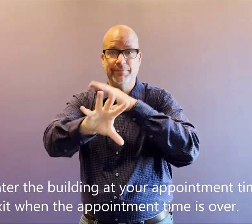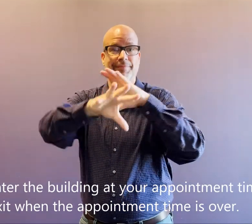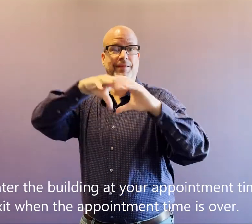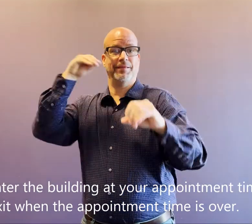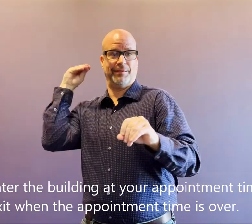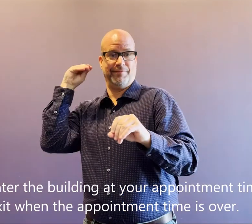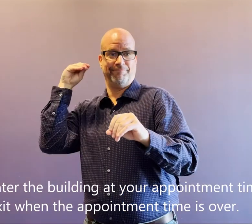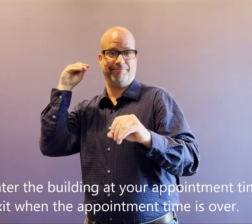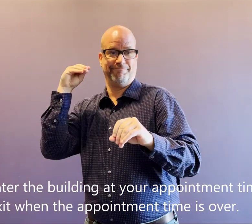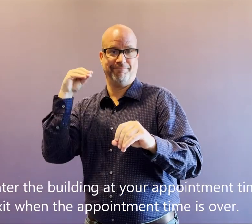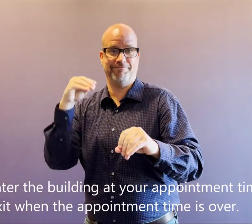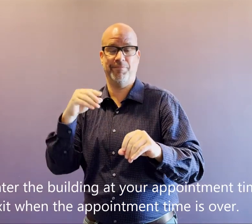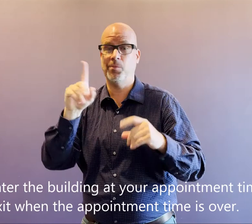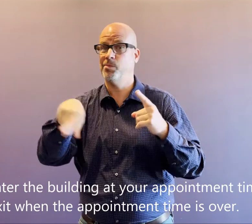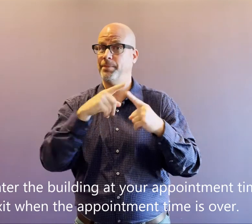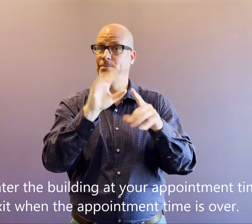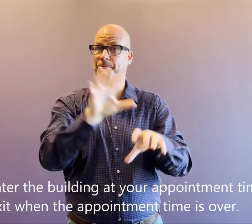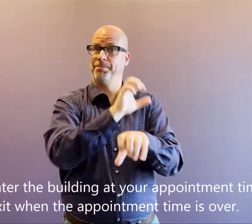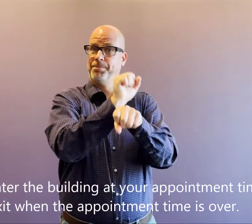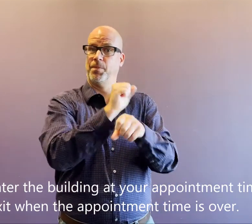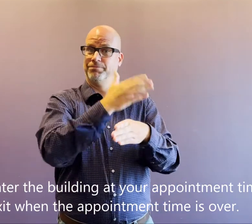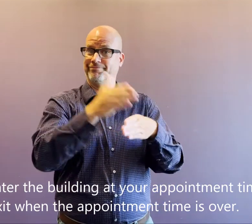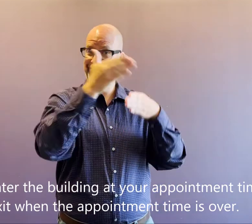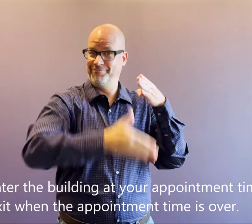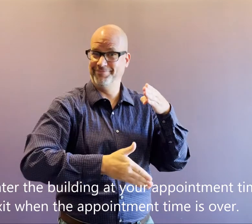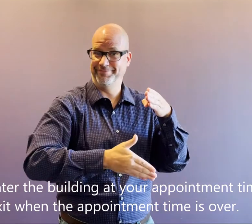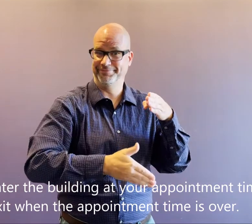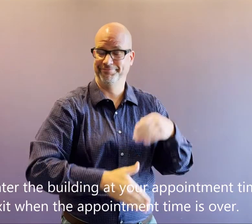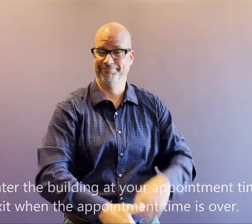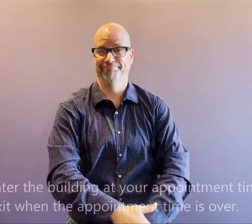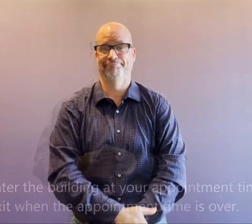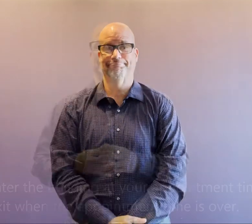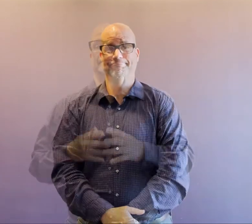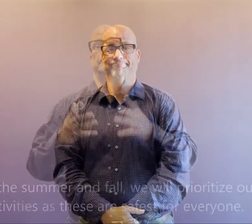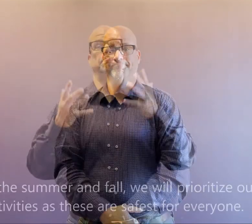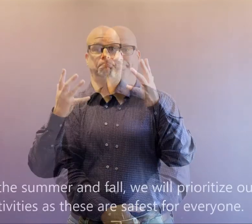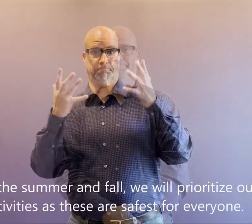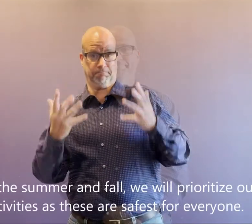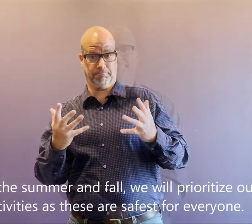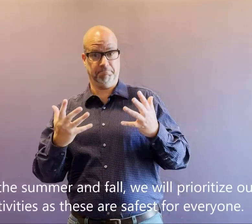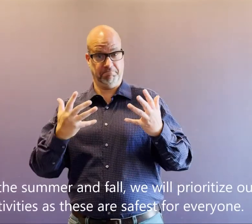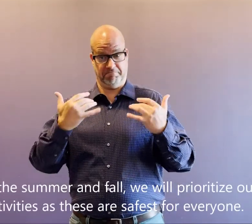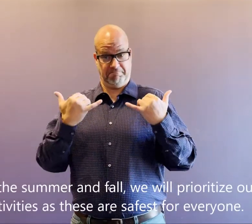You will enter the building at your appointment time and exit when the appointment time is over.